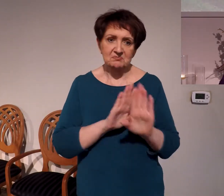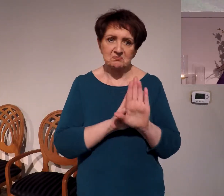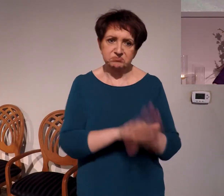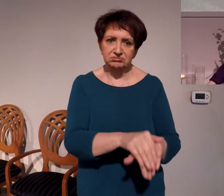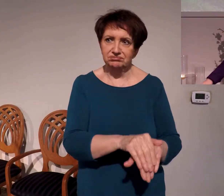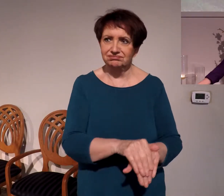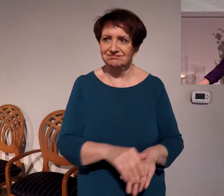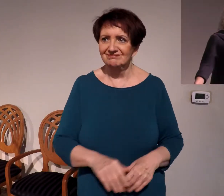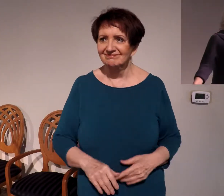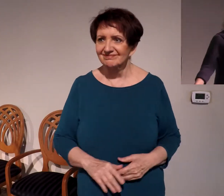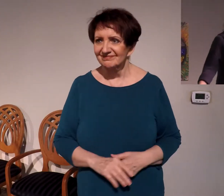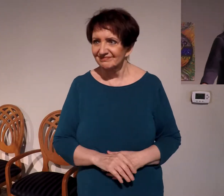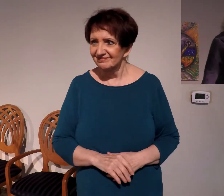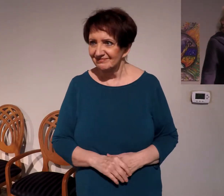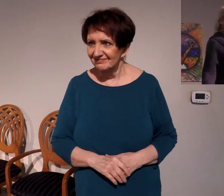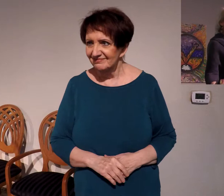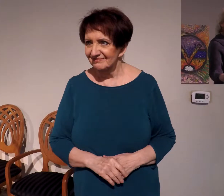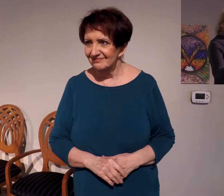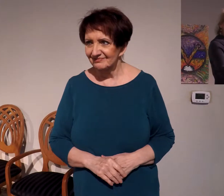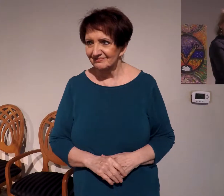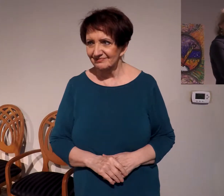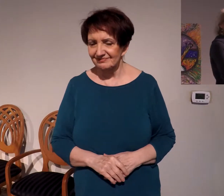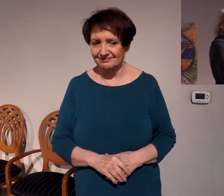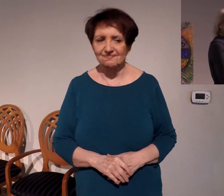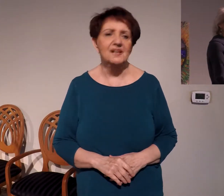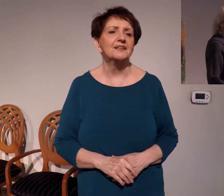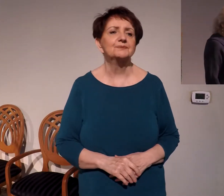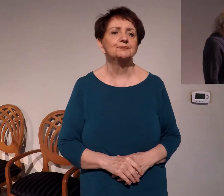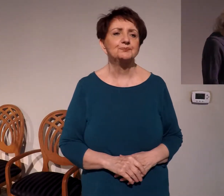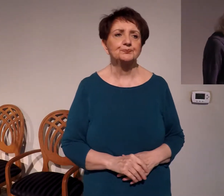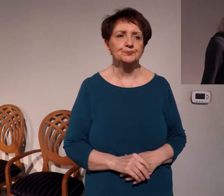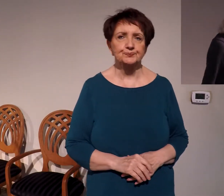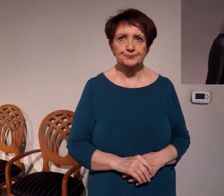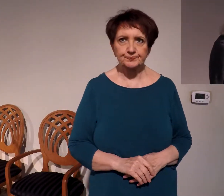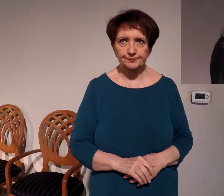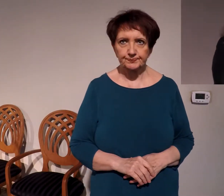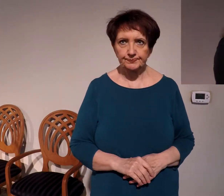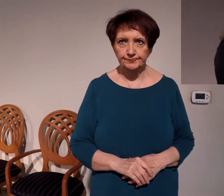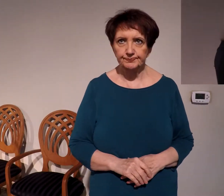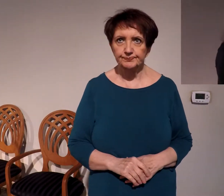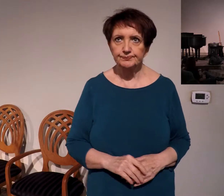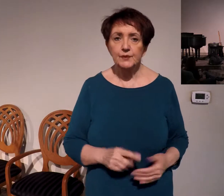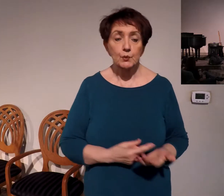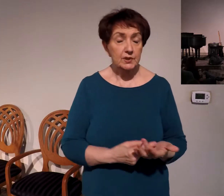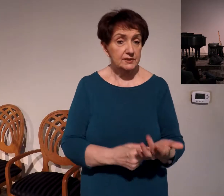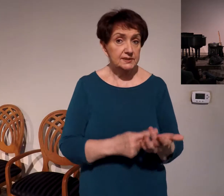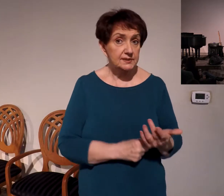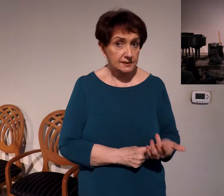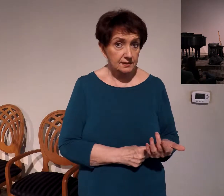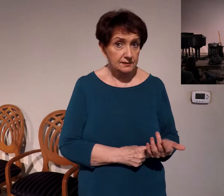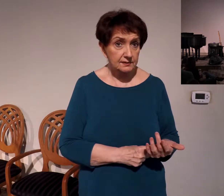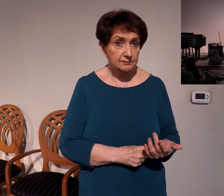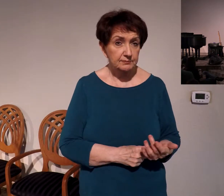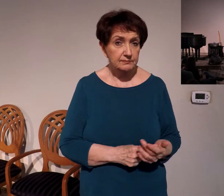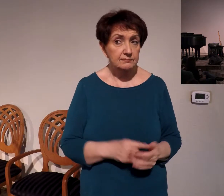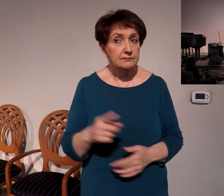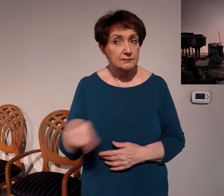right? So we're gonna talk about these, and then you're gonna see